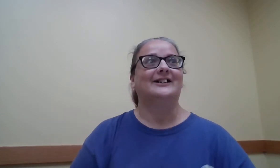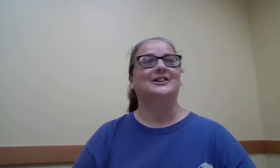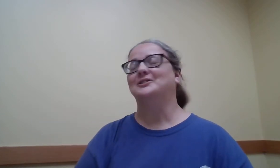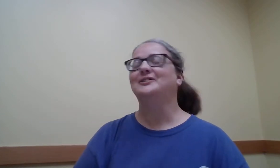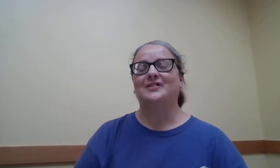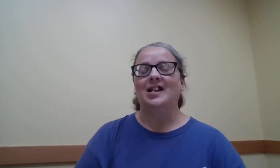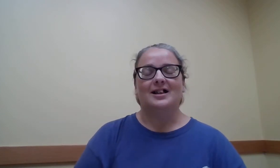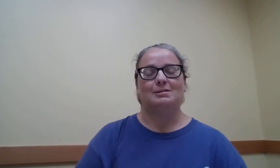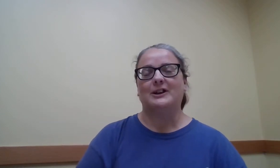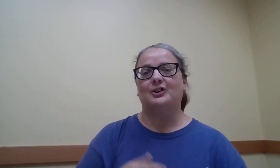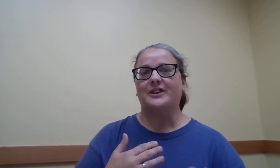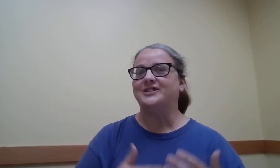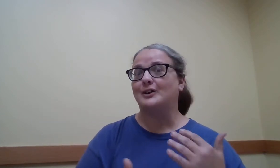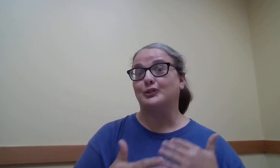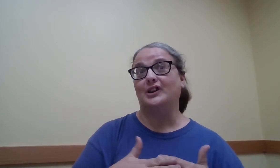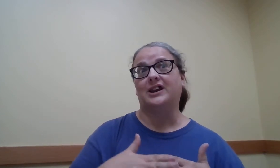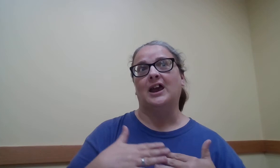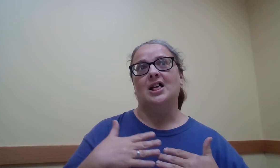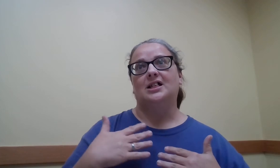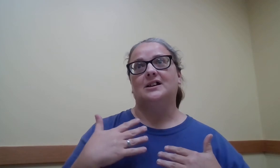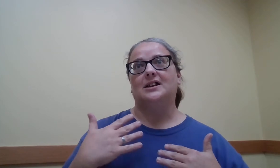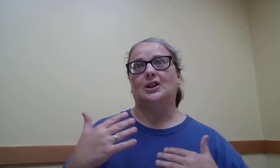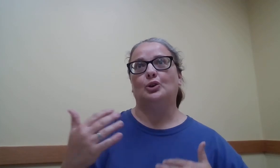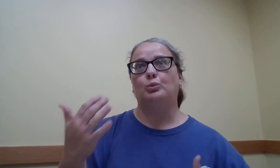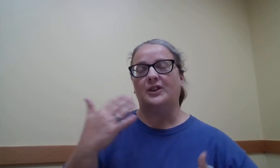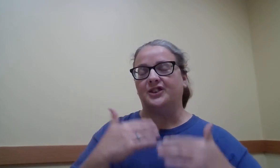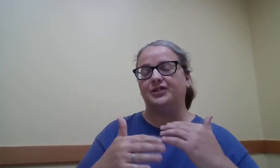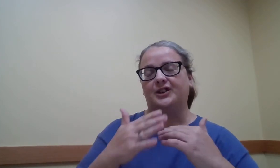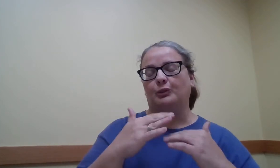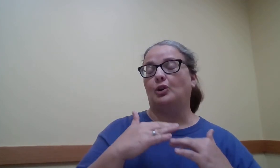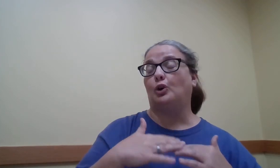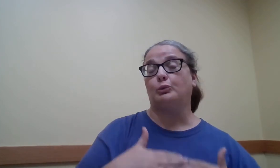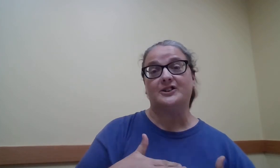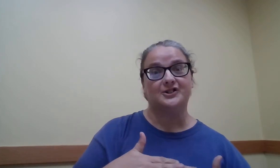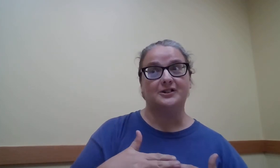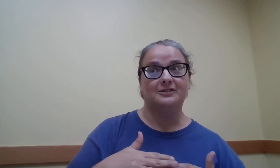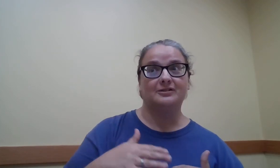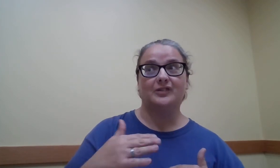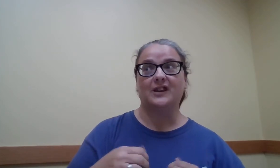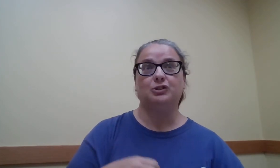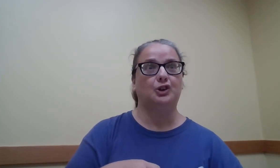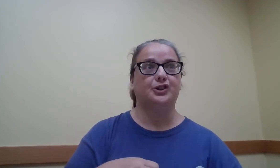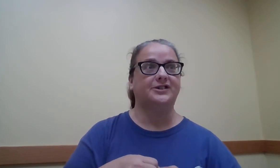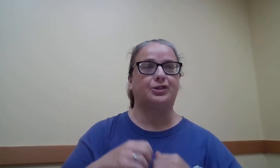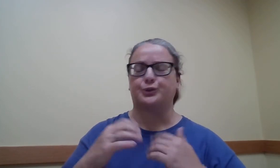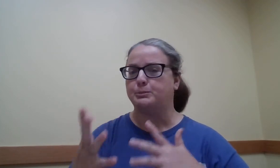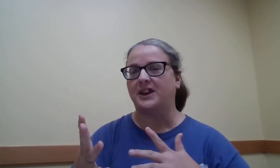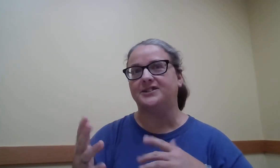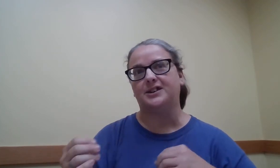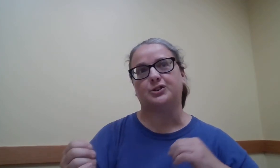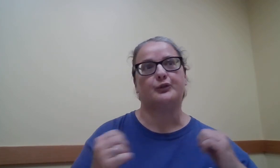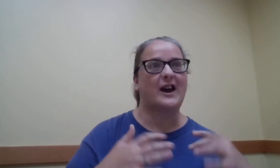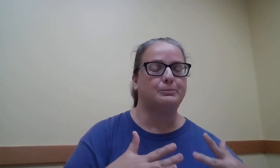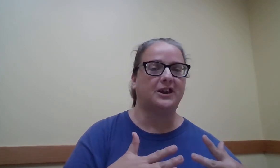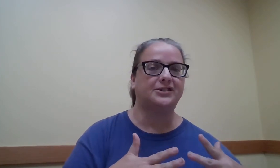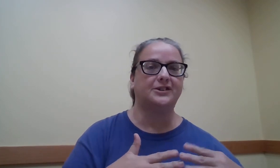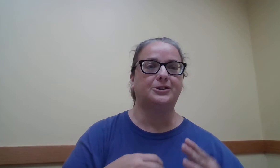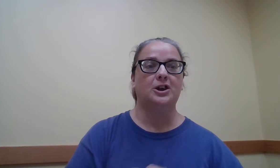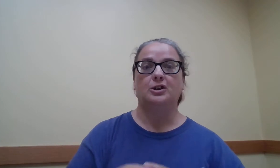know. I know that's not really within the Old Western thing. Usually it's like 3 paces or 5 paces,